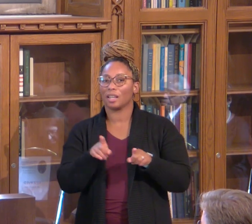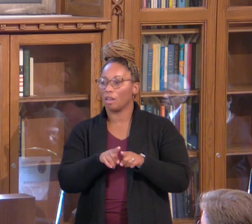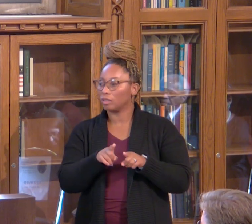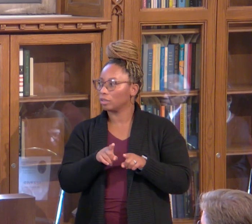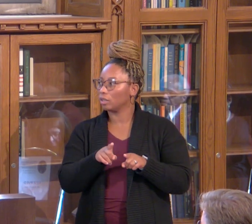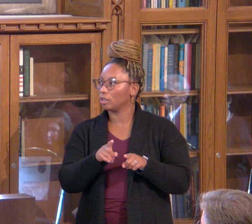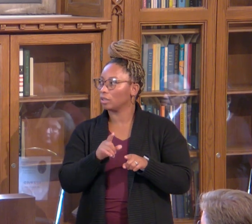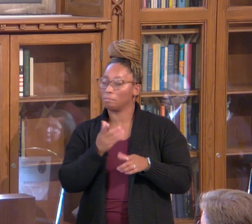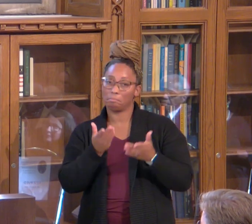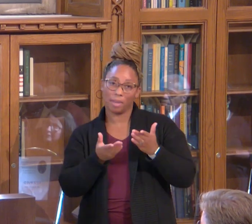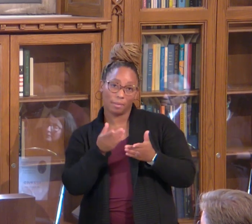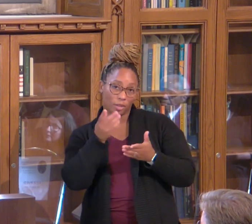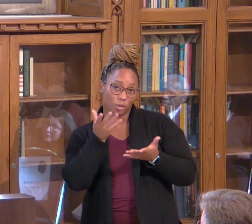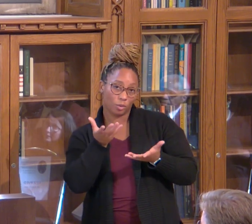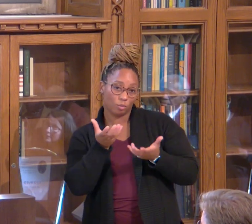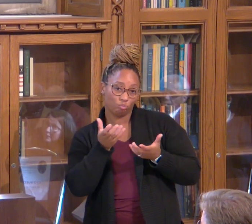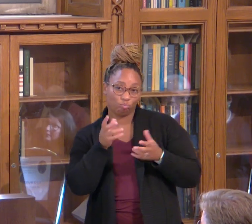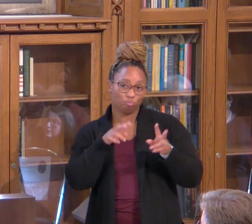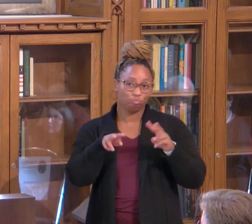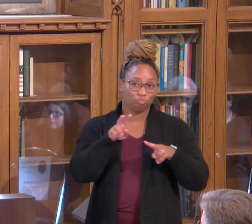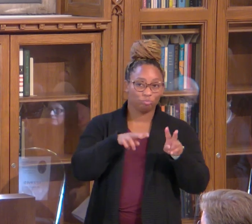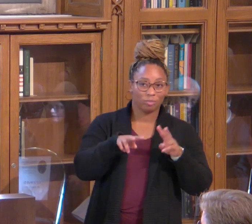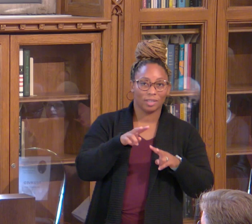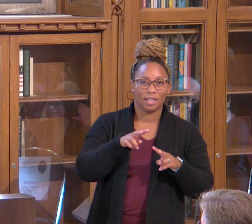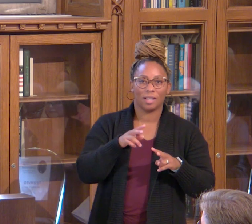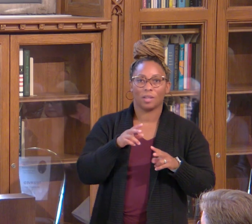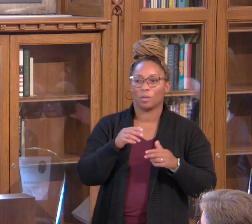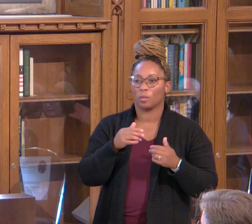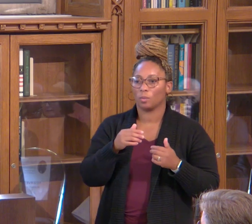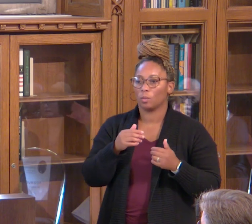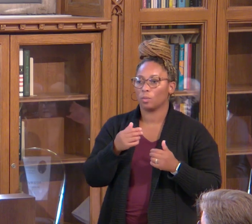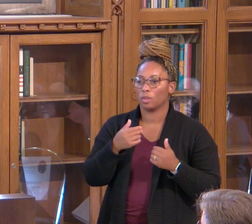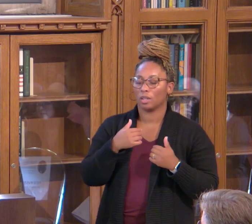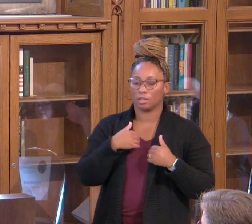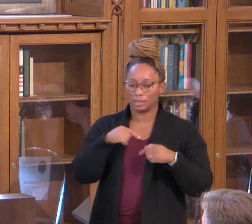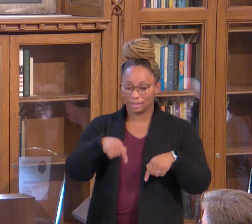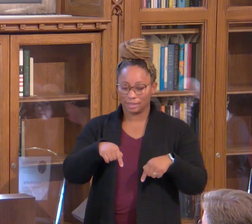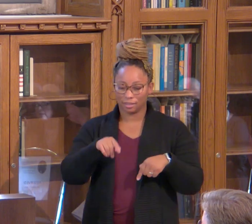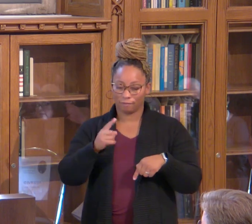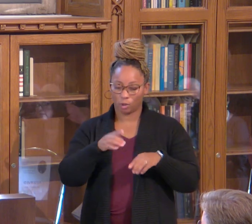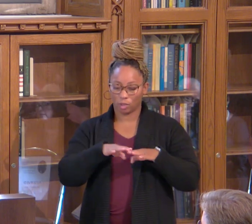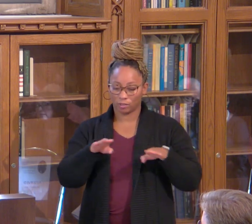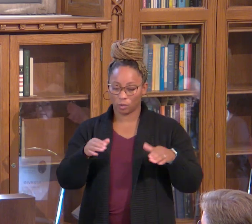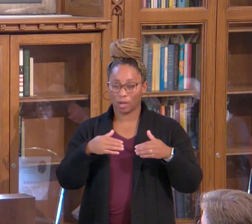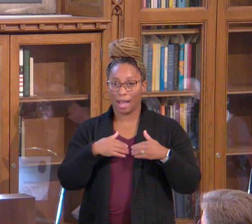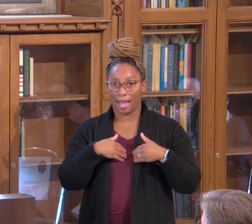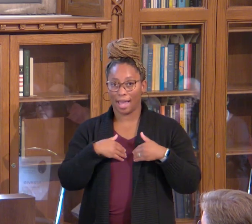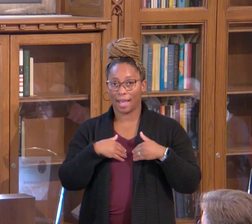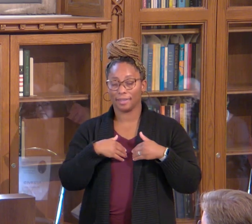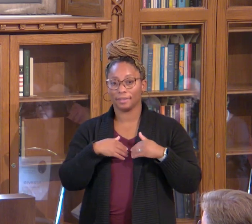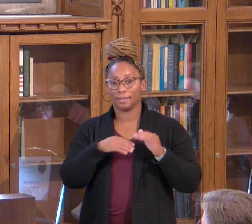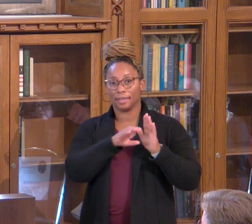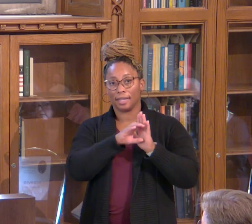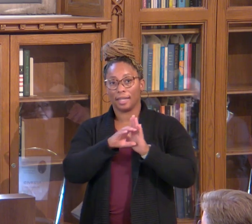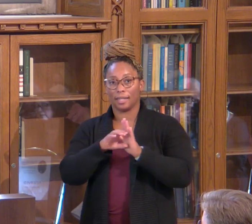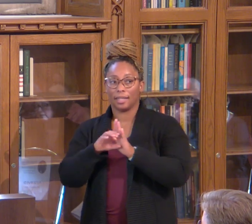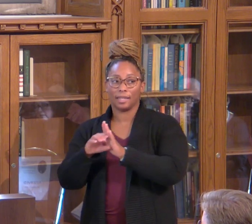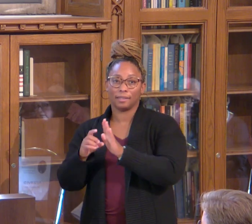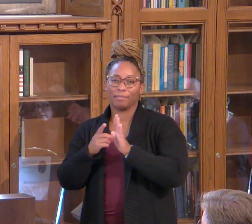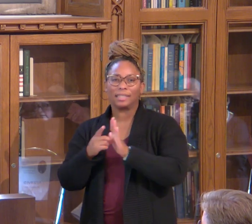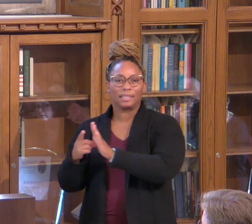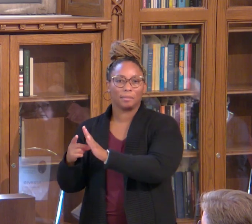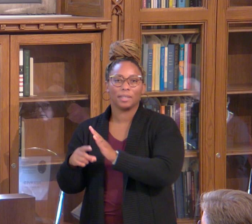um for those who may wish to explore uh there is an wonderful exhibit downstairs I'm from slaveries of Freedom exhibit in the